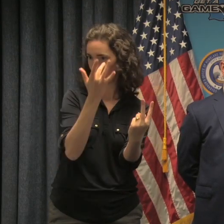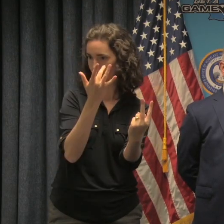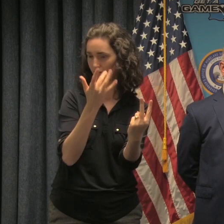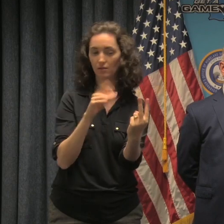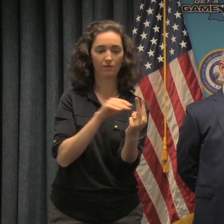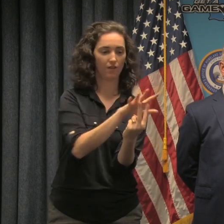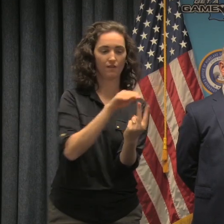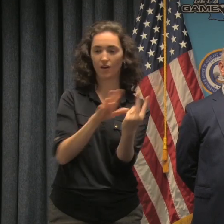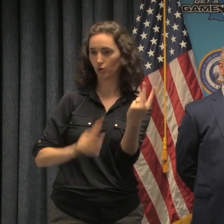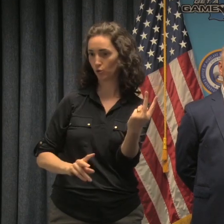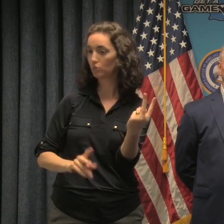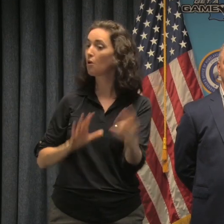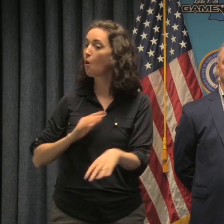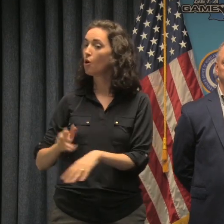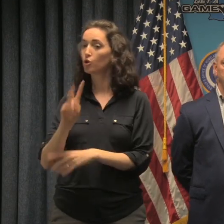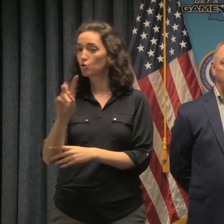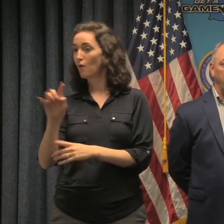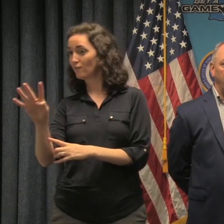much further than that.